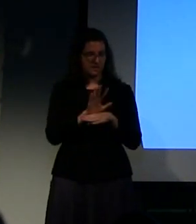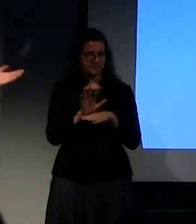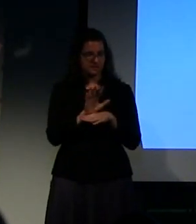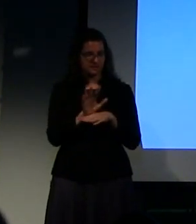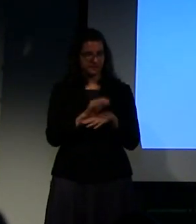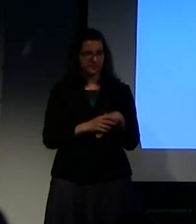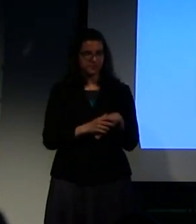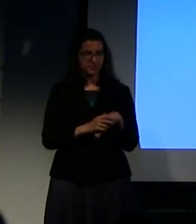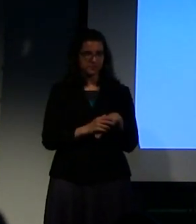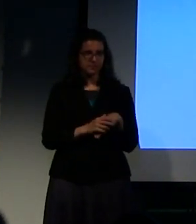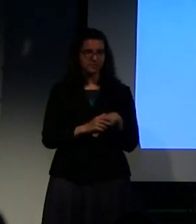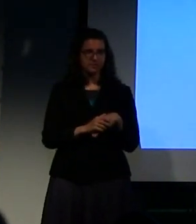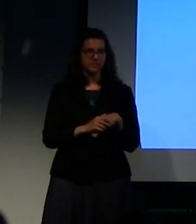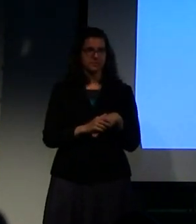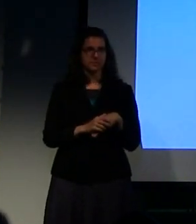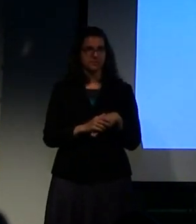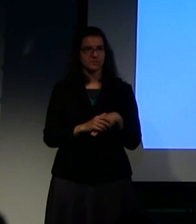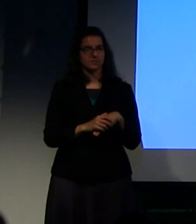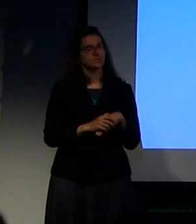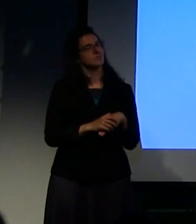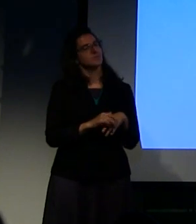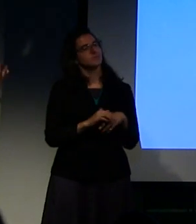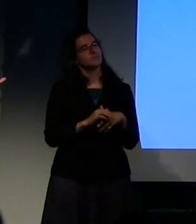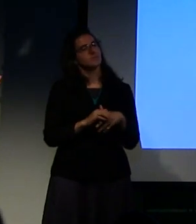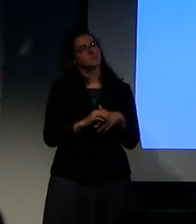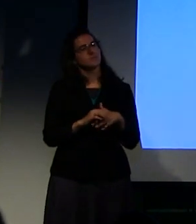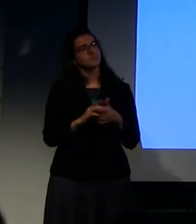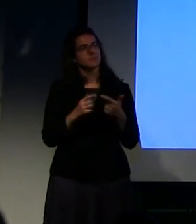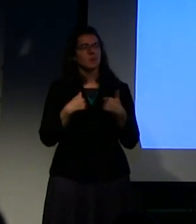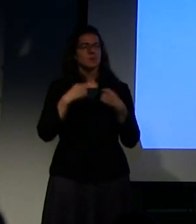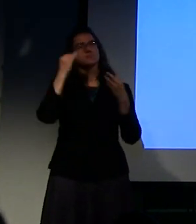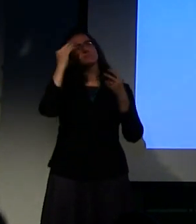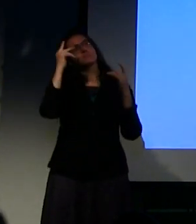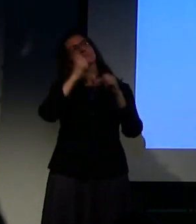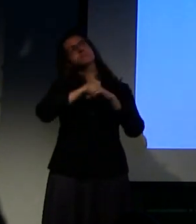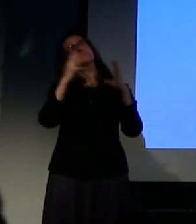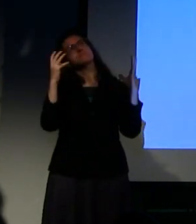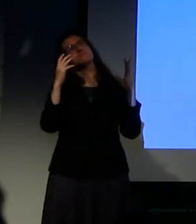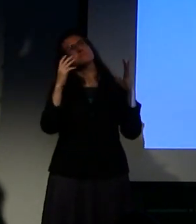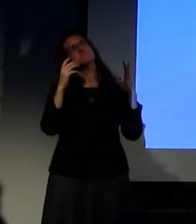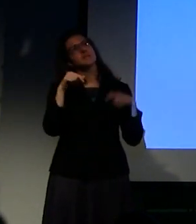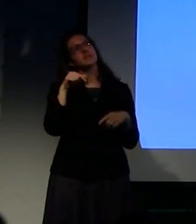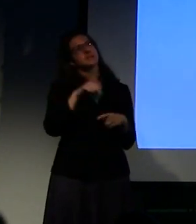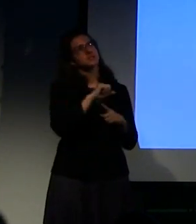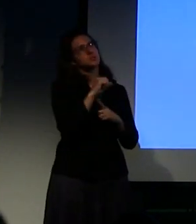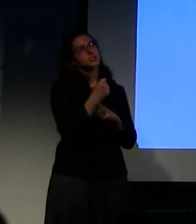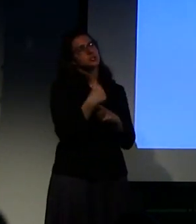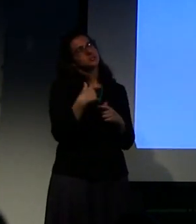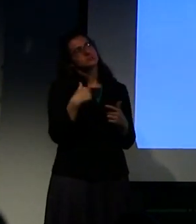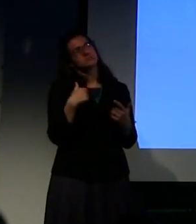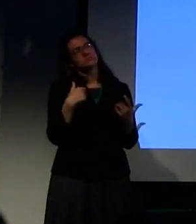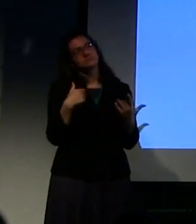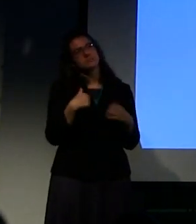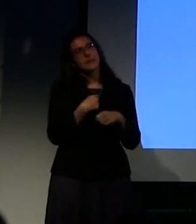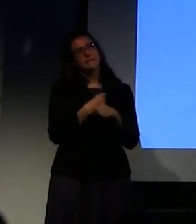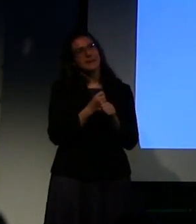it several times on my own, I would say, what kind of sound would I make in this instance?